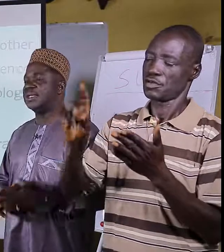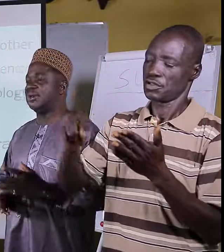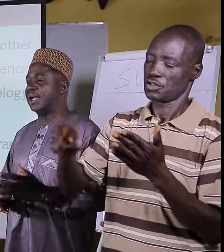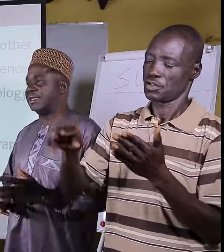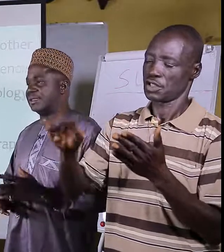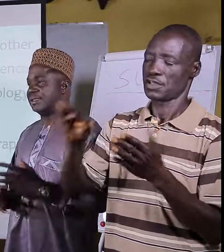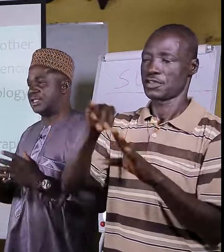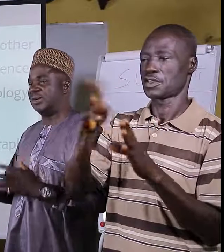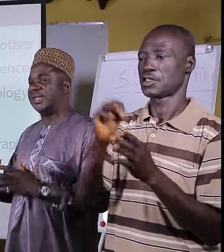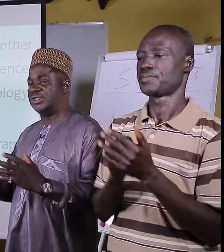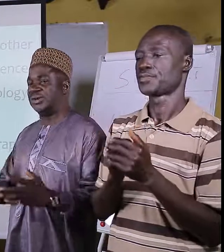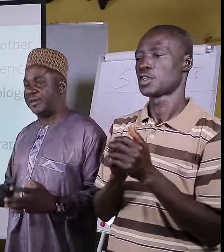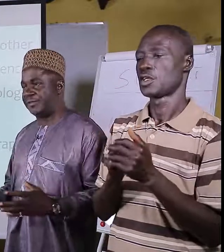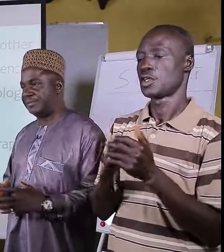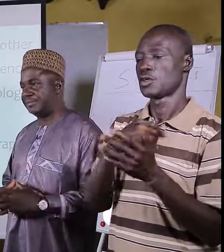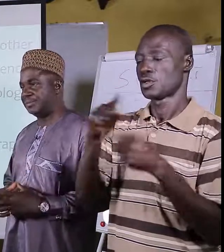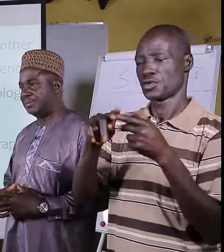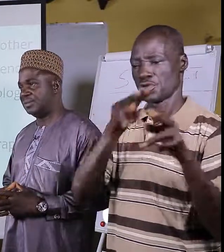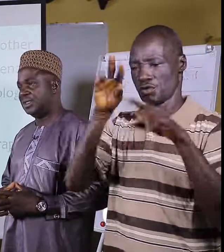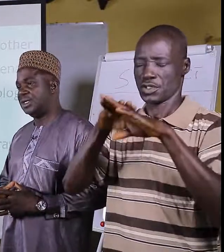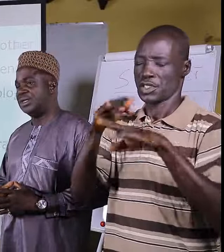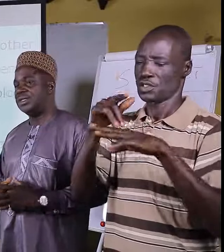Now, let's look at the subject geography.